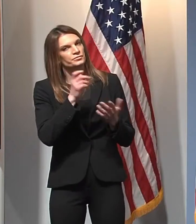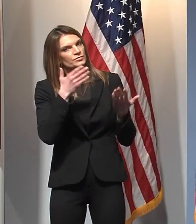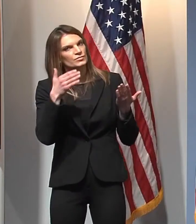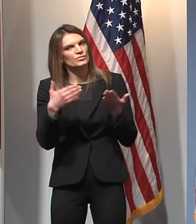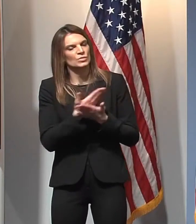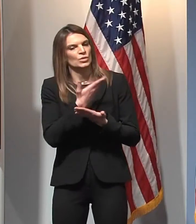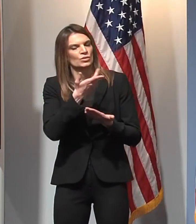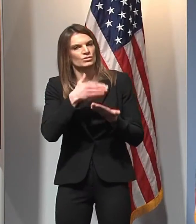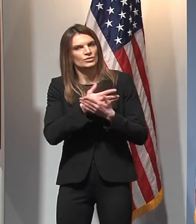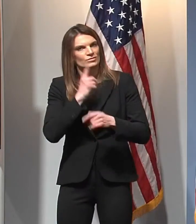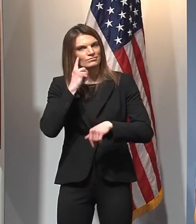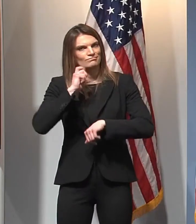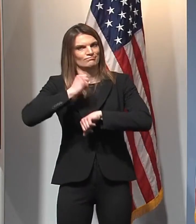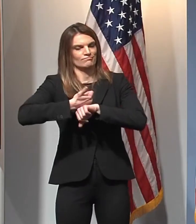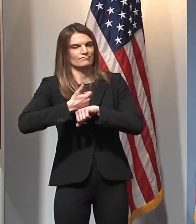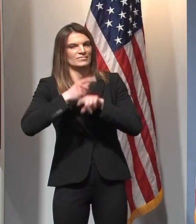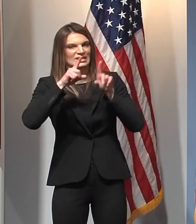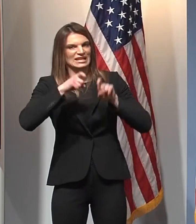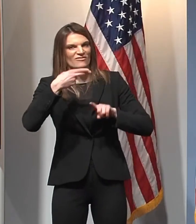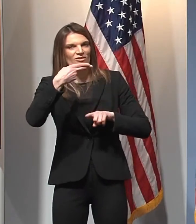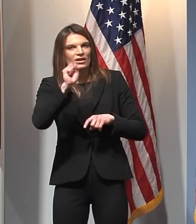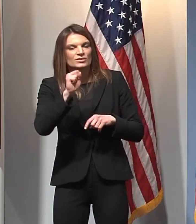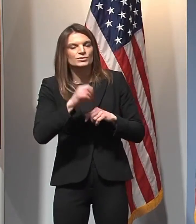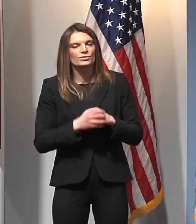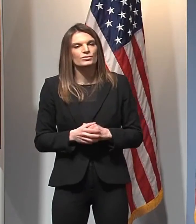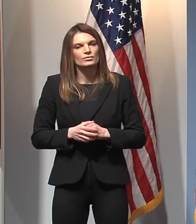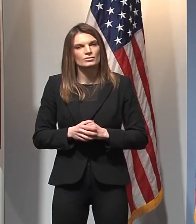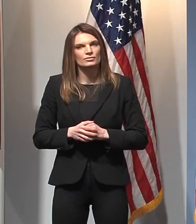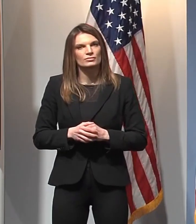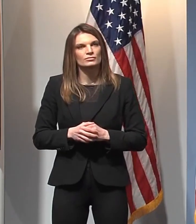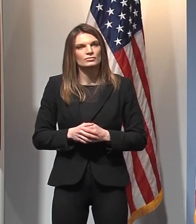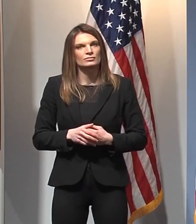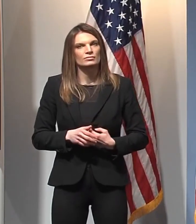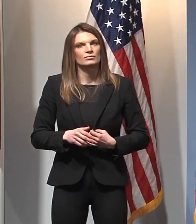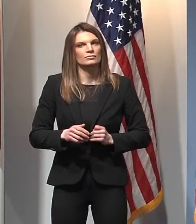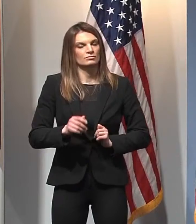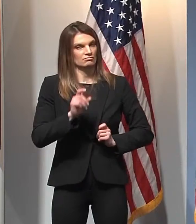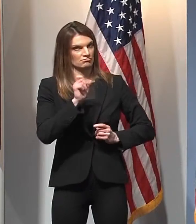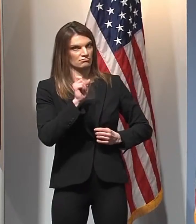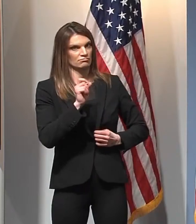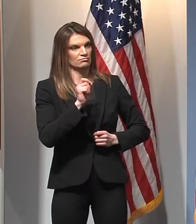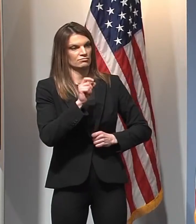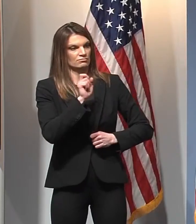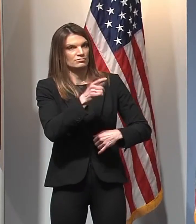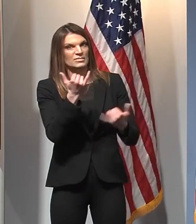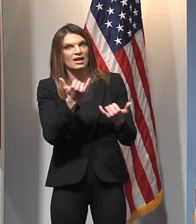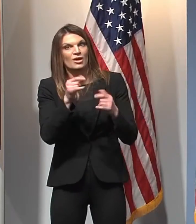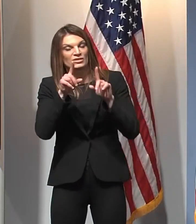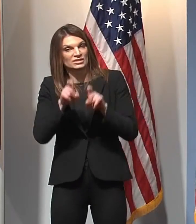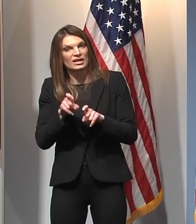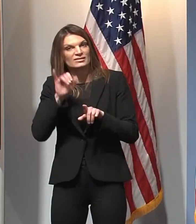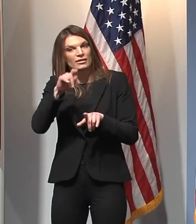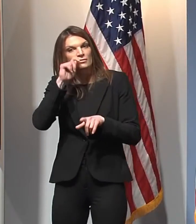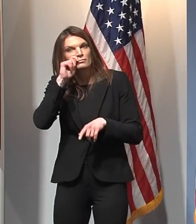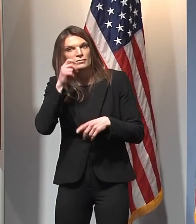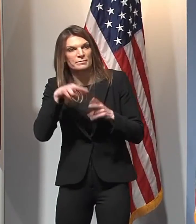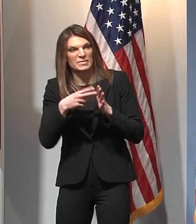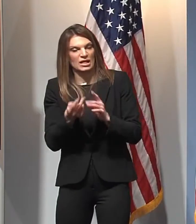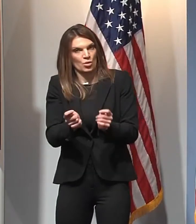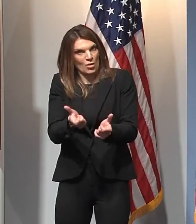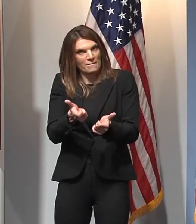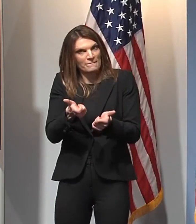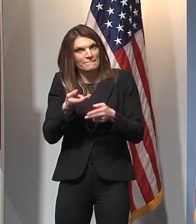athletics testing regimen, what are the current availability of the tests right now? Are these rapid